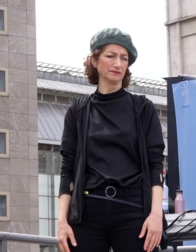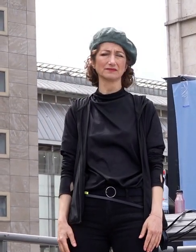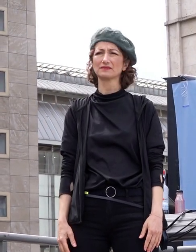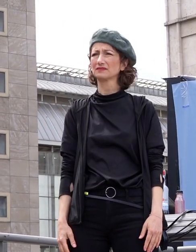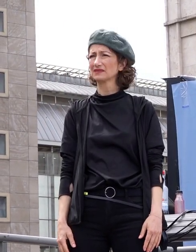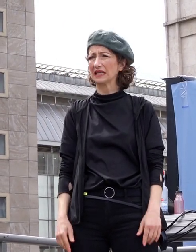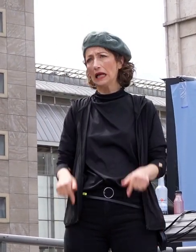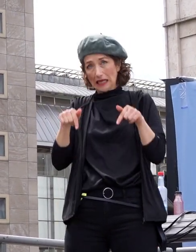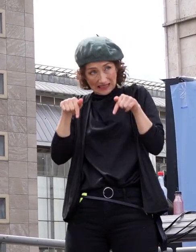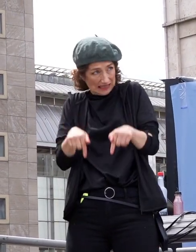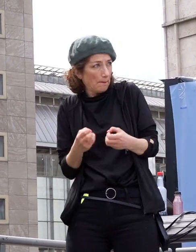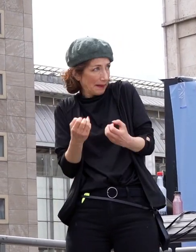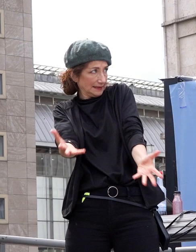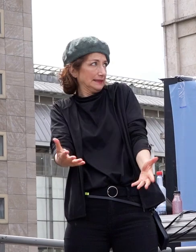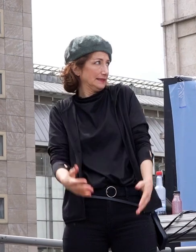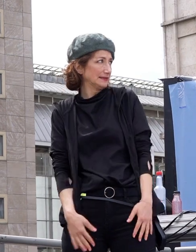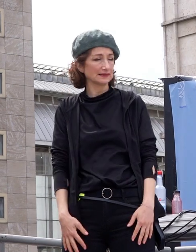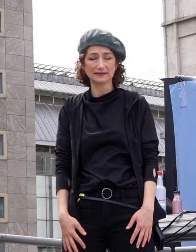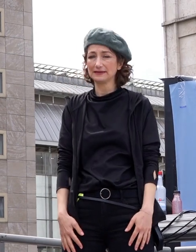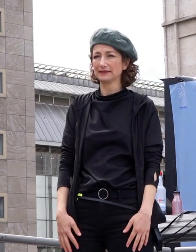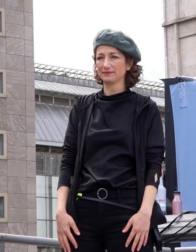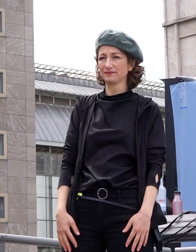It happens here.